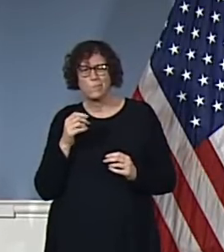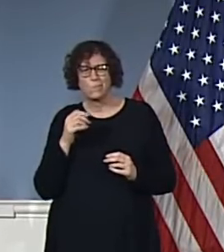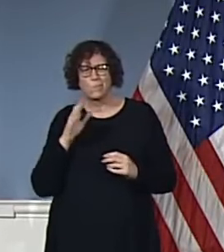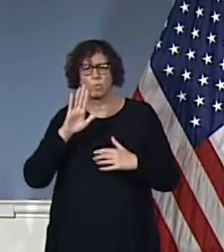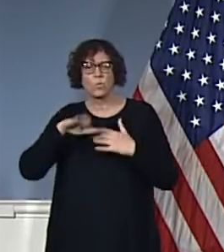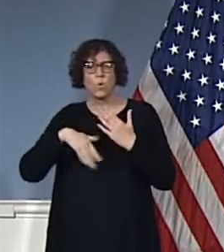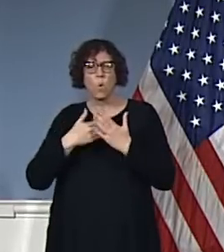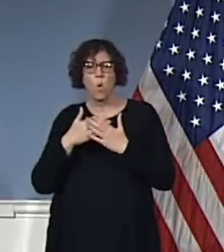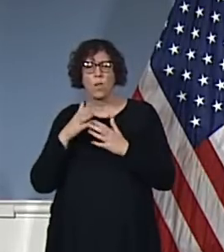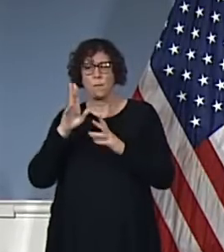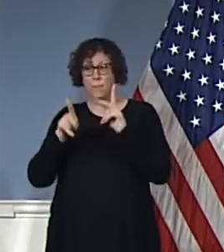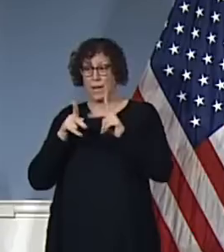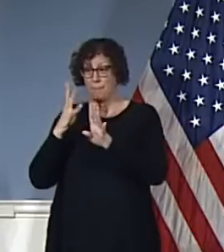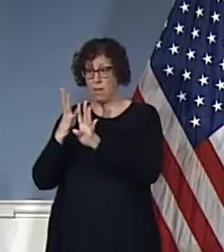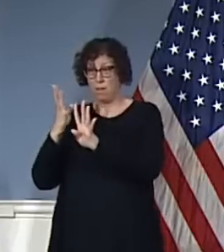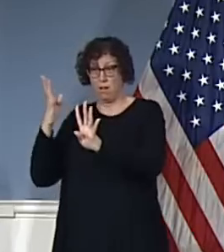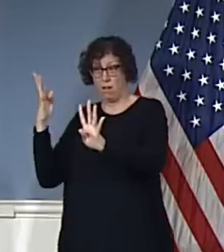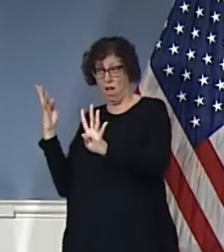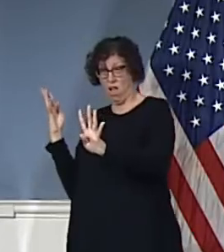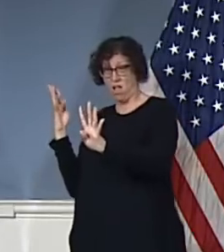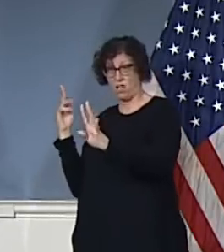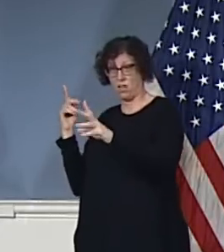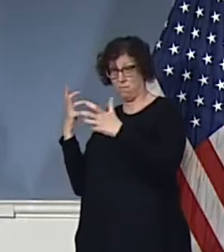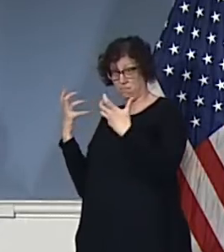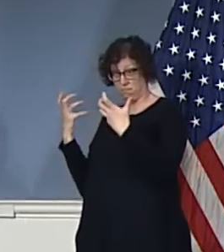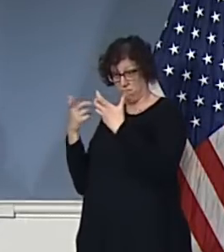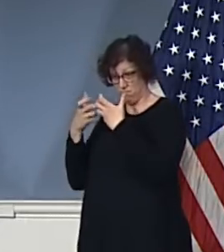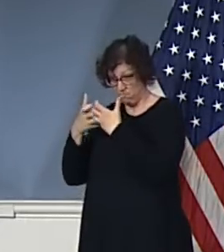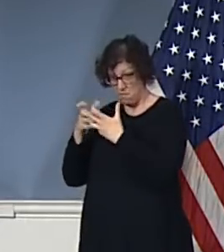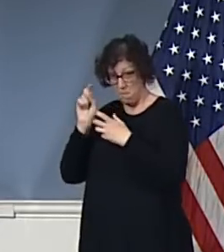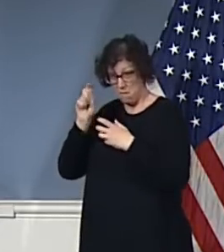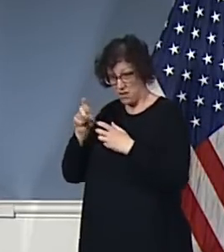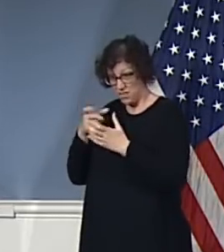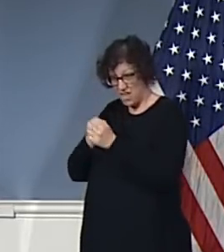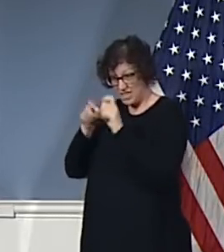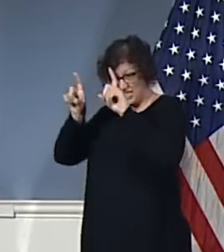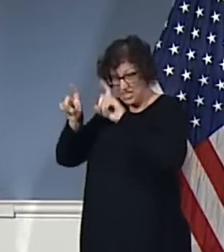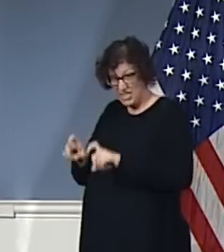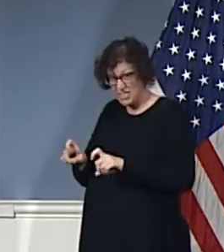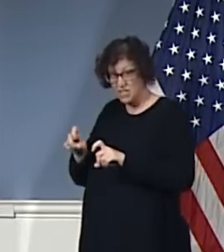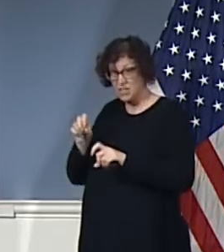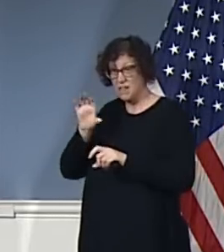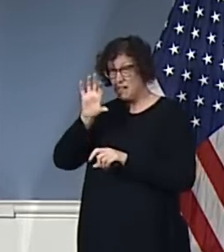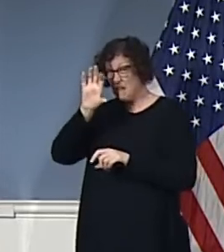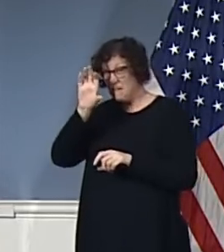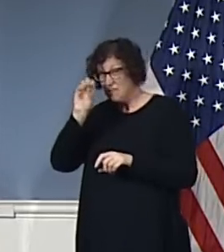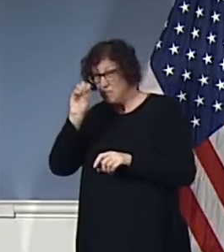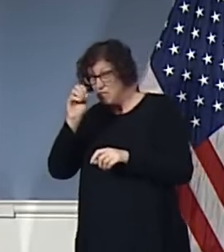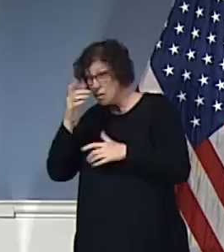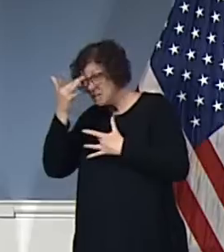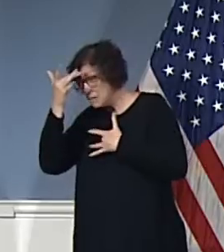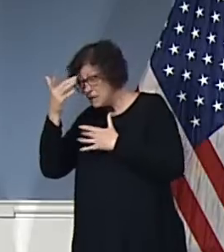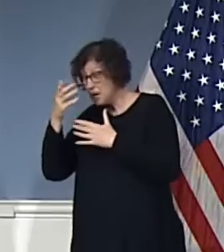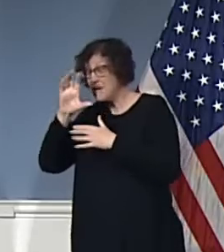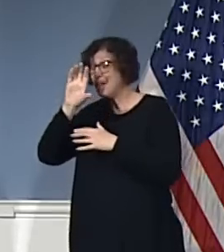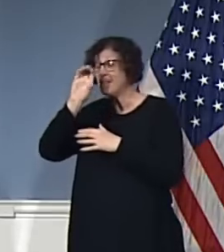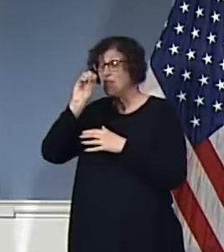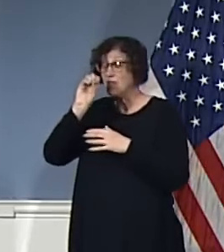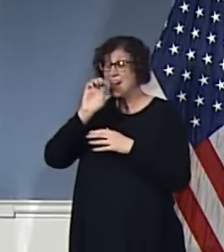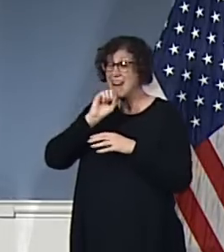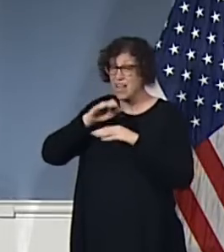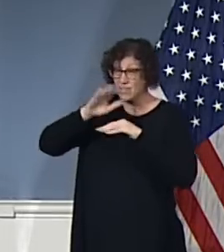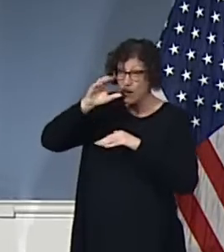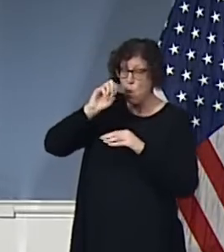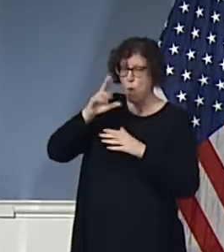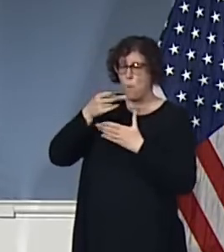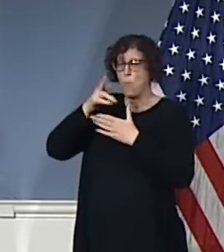that criteria? And if so, I guess I'm just wondering if that is the best method to test people who might